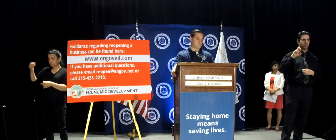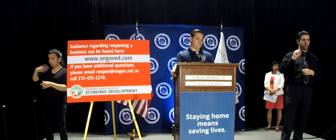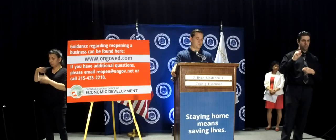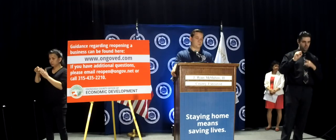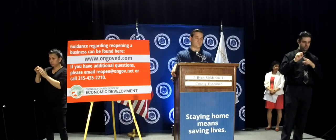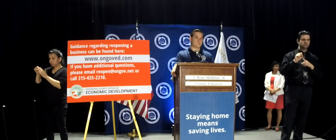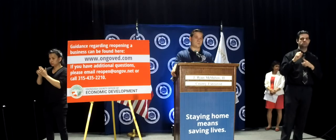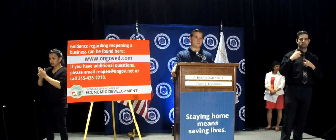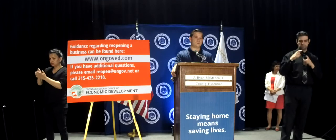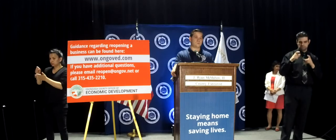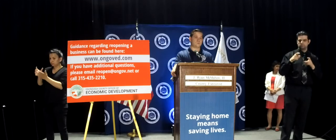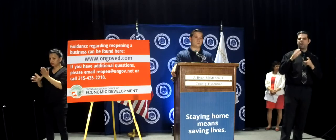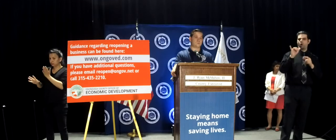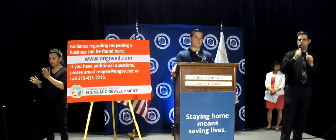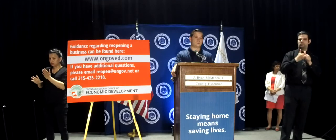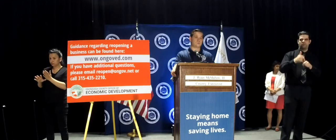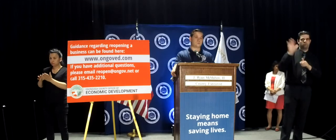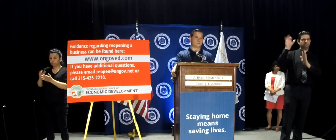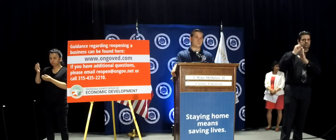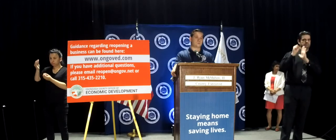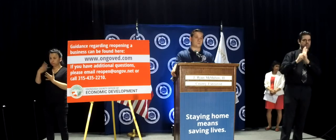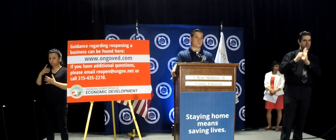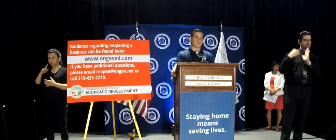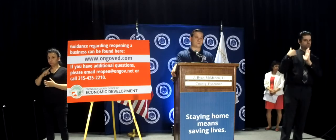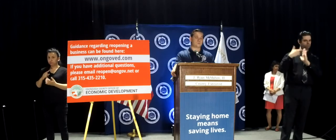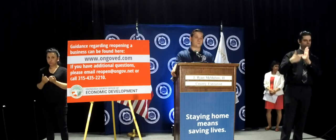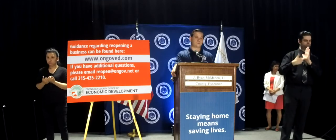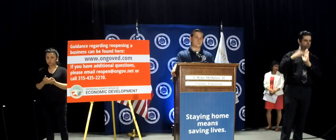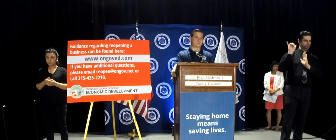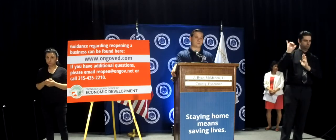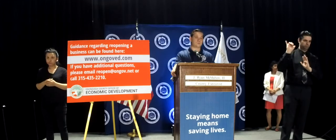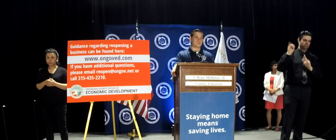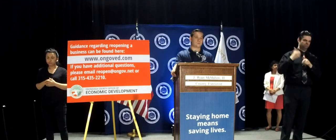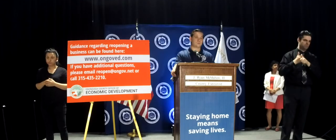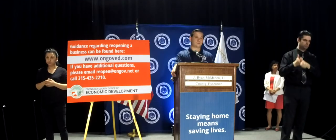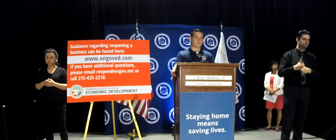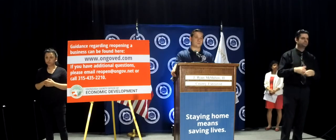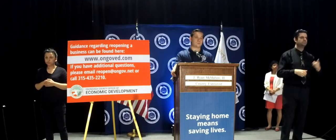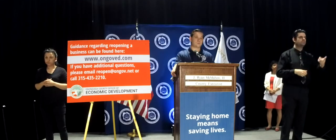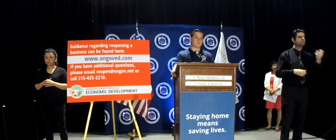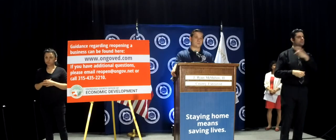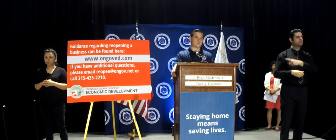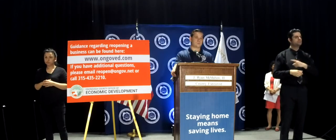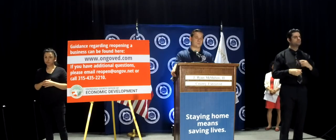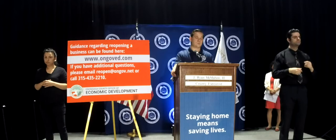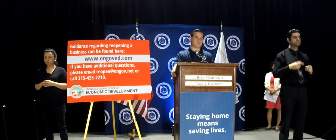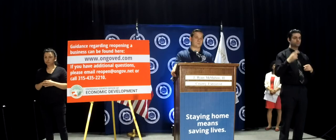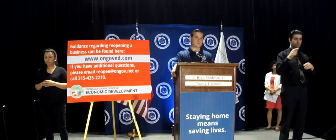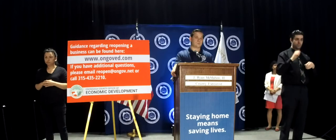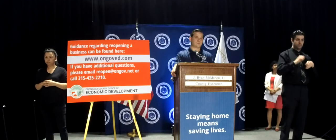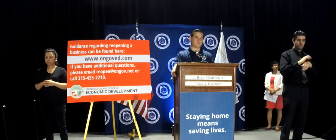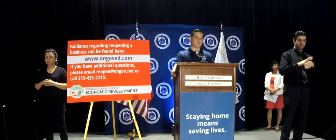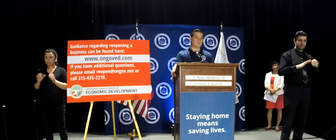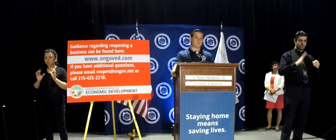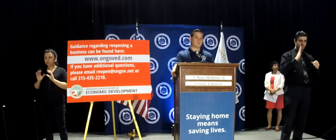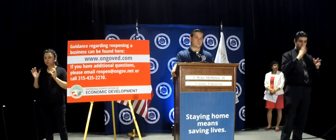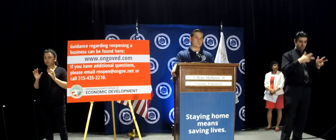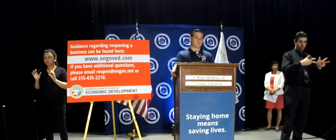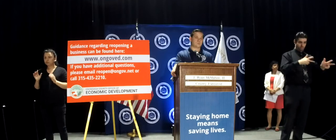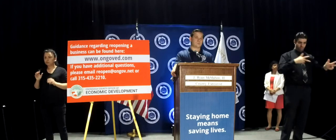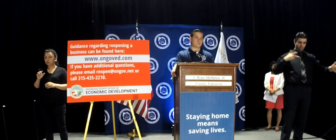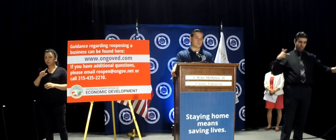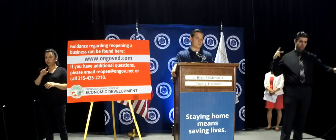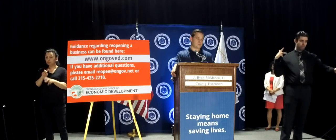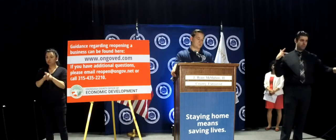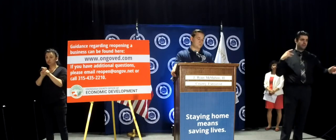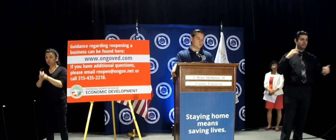process for a line forming, whether it's parked cars? Will there be, if it's at capacity, what do the people do who want to